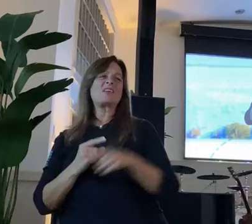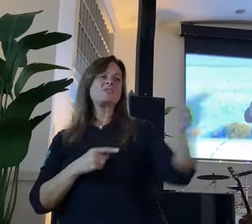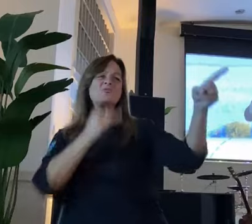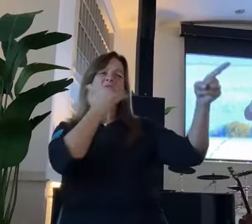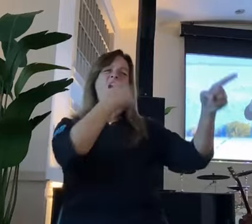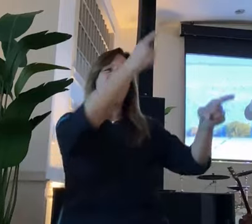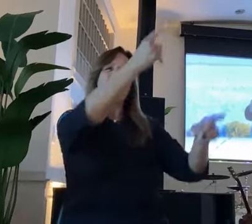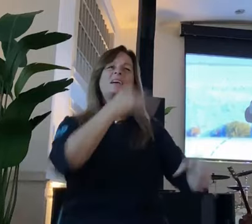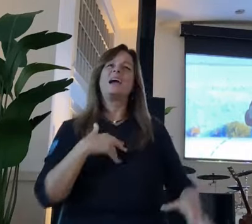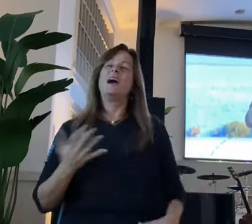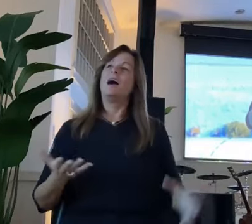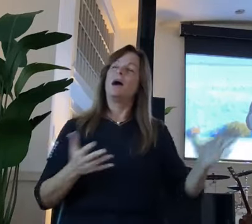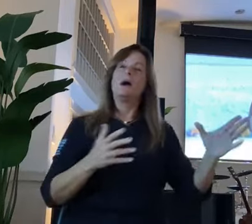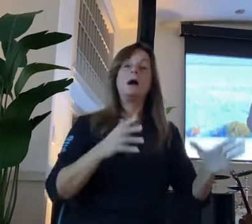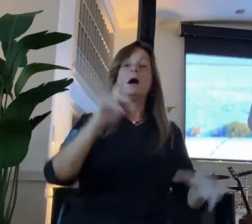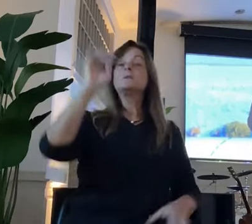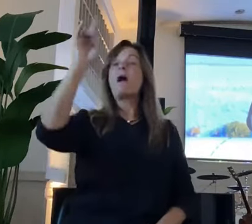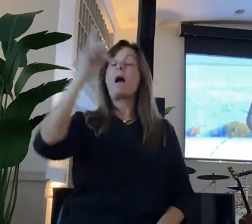And the Holy Spirit says,